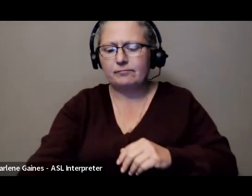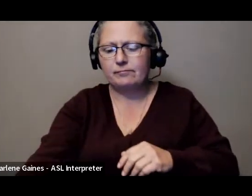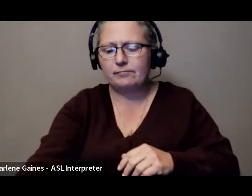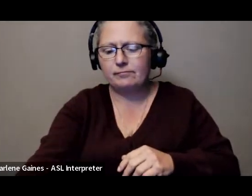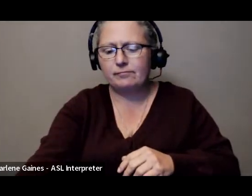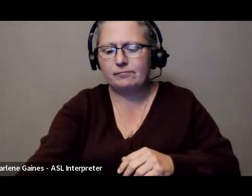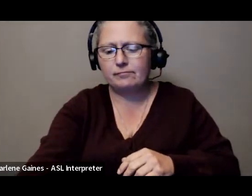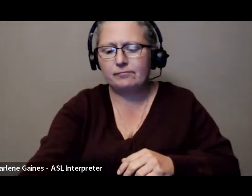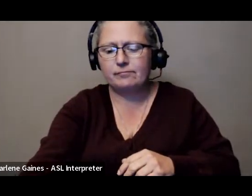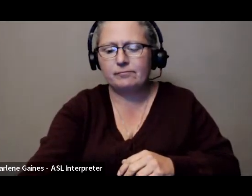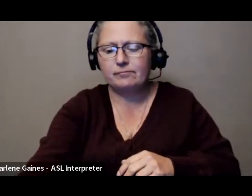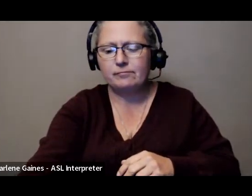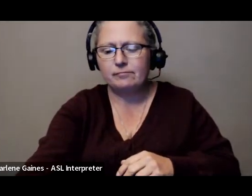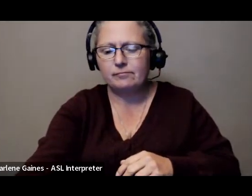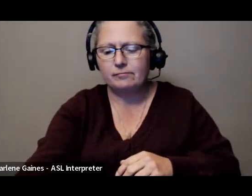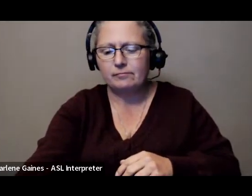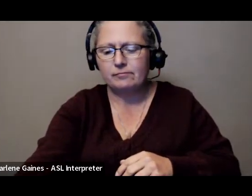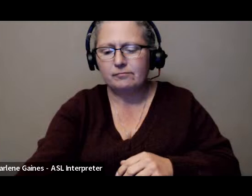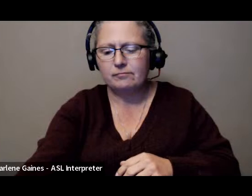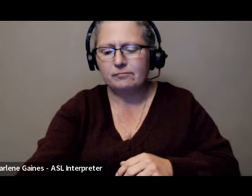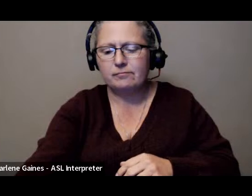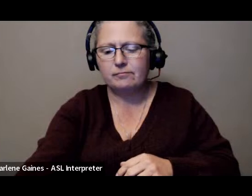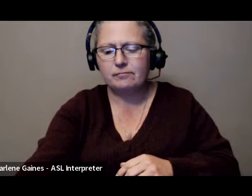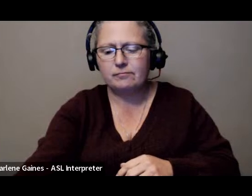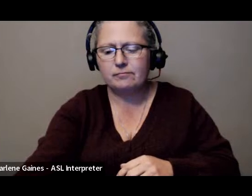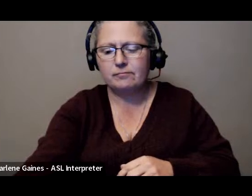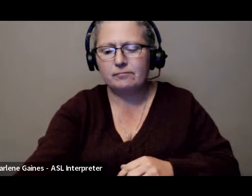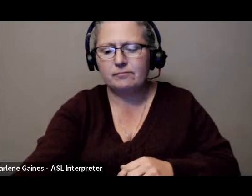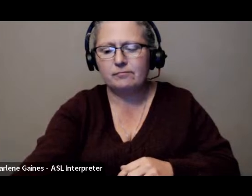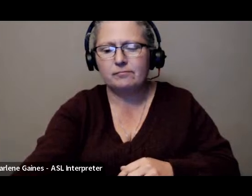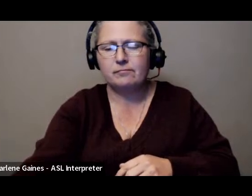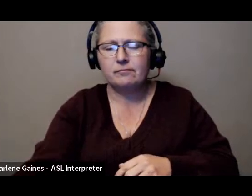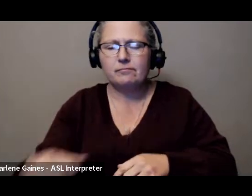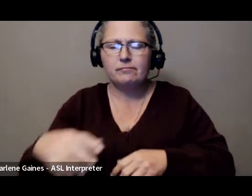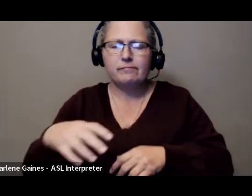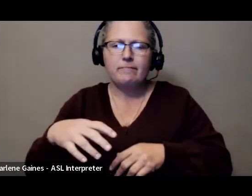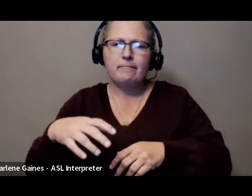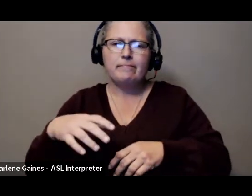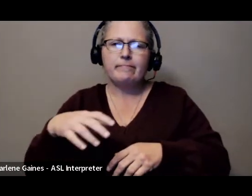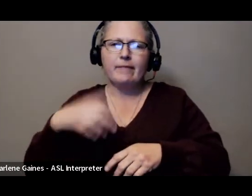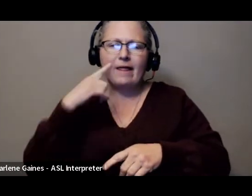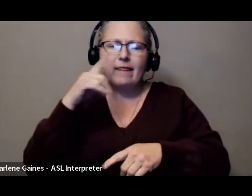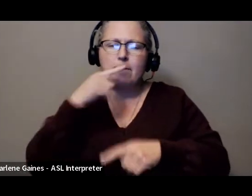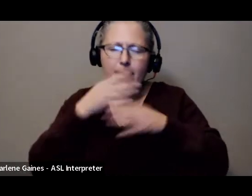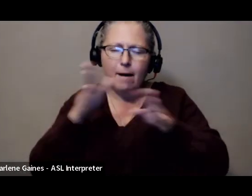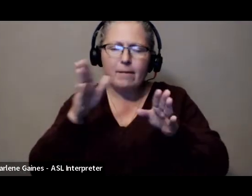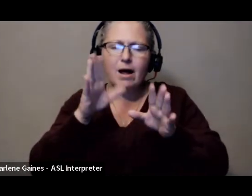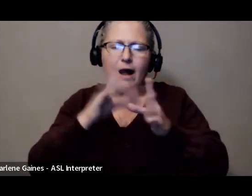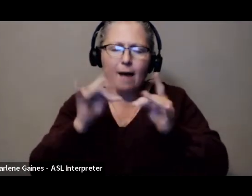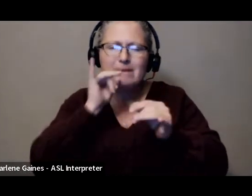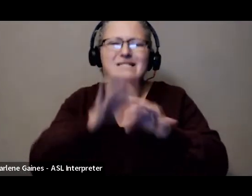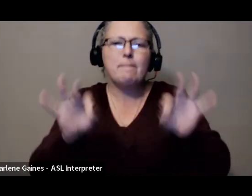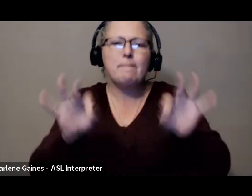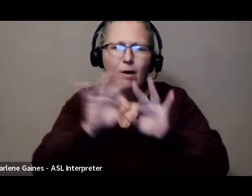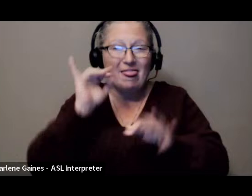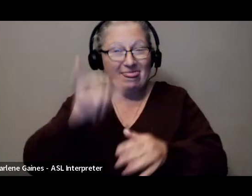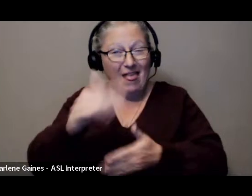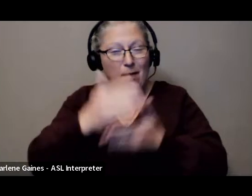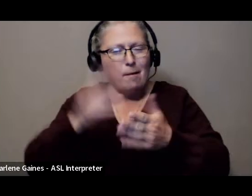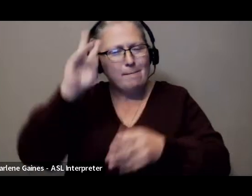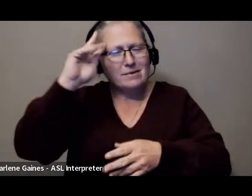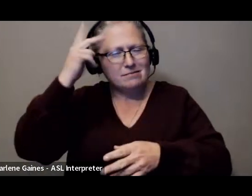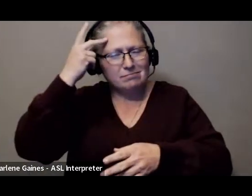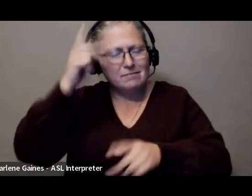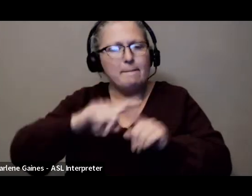go, unlimited amount of public comment. I think public comment's important. So I think that part was probably misunderstood, but